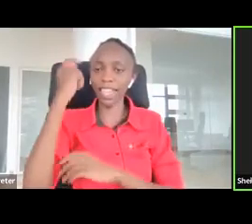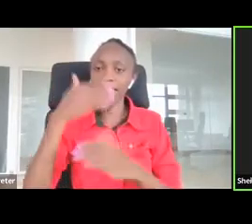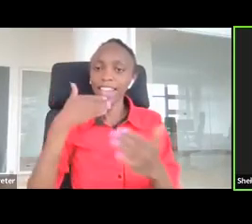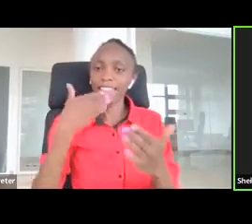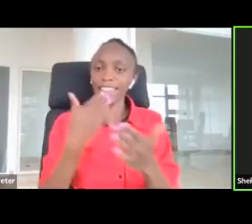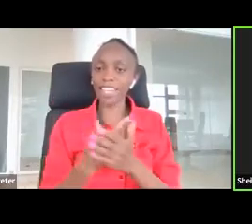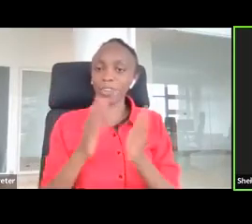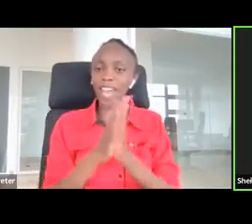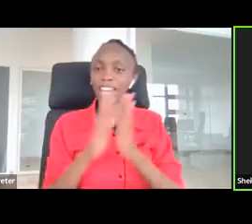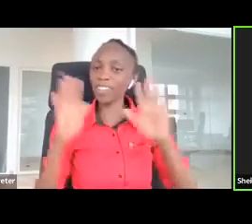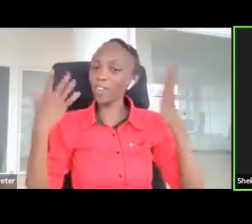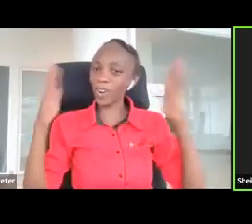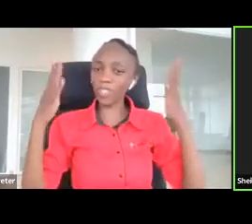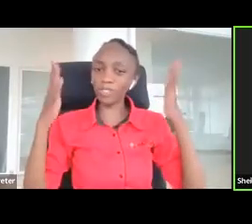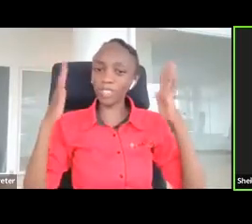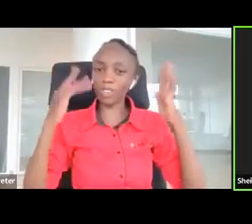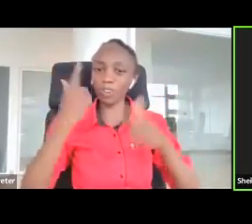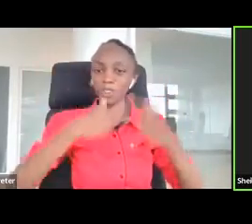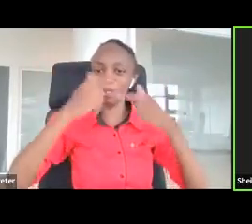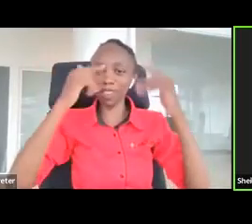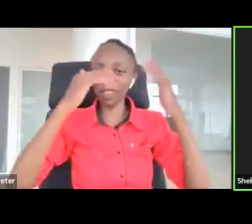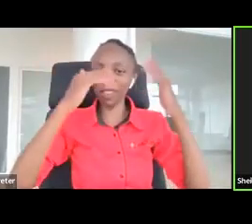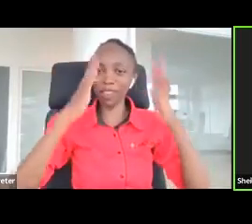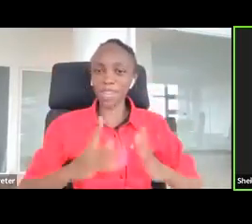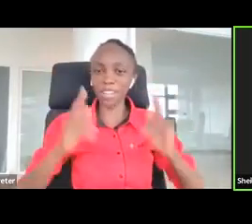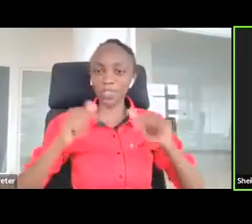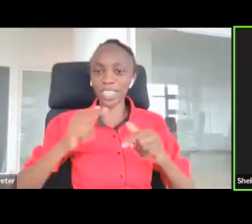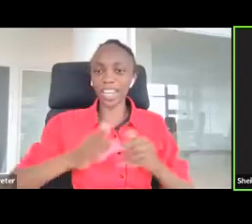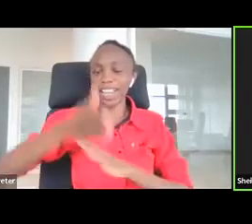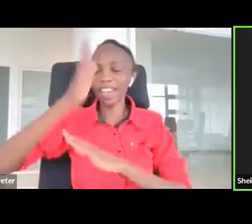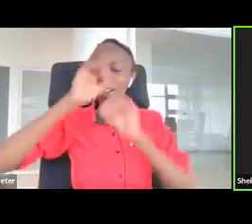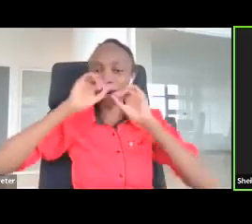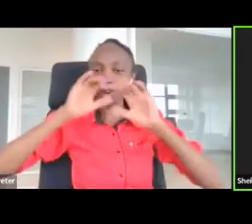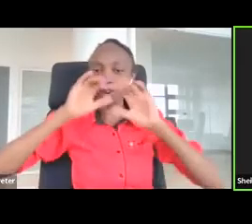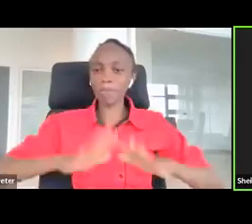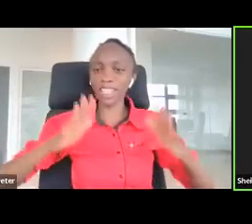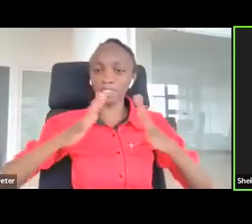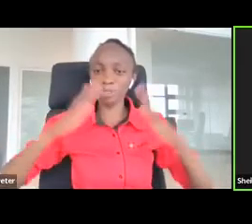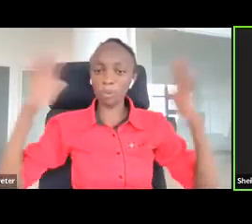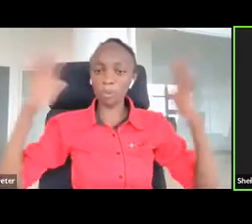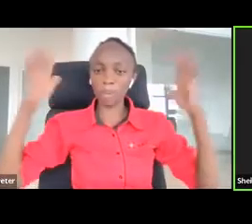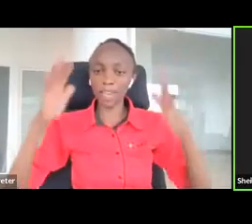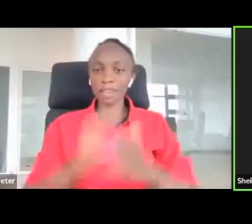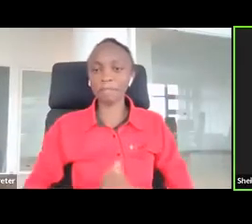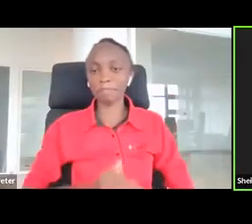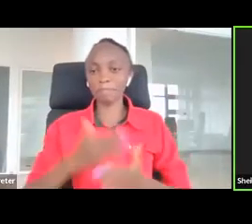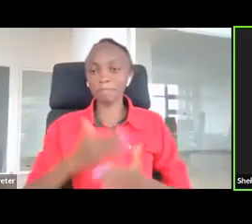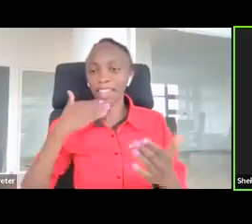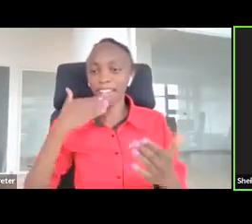congratulations to the winners for the day. God bless you so much. Asante.